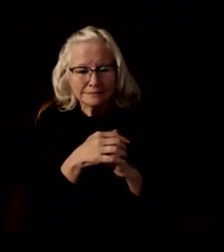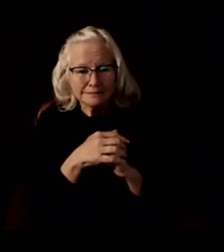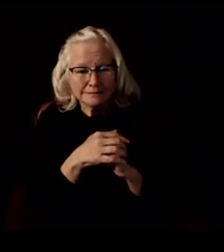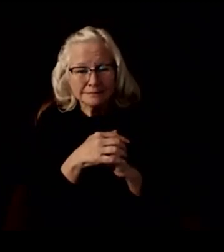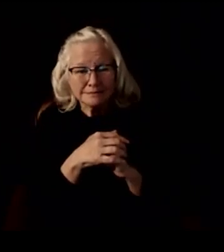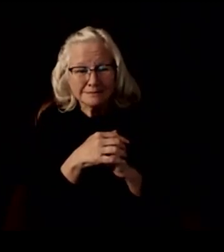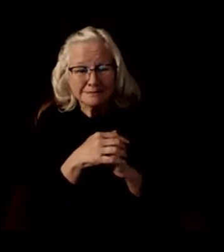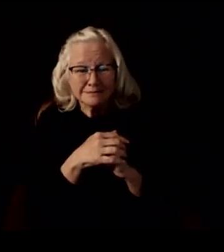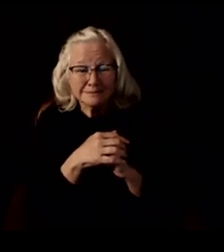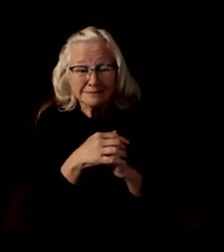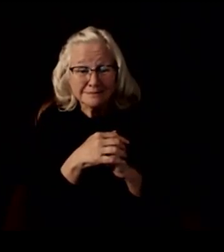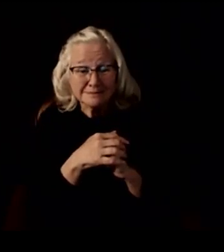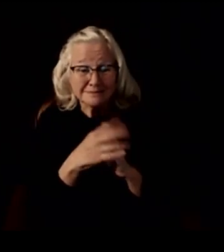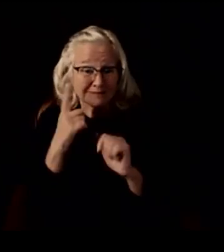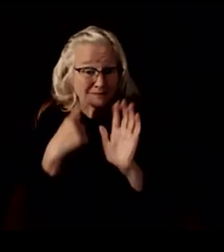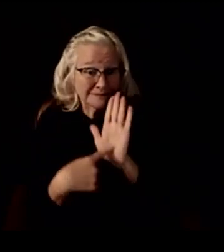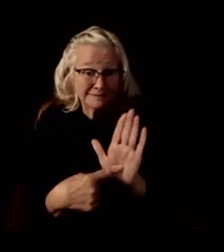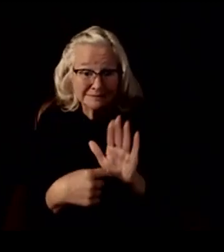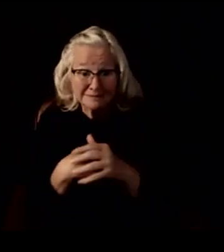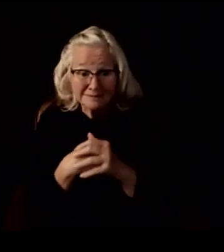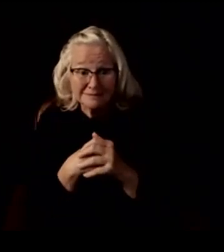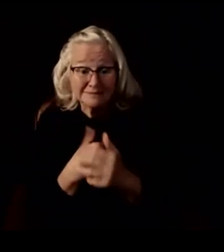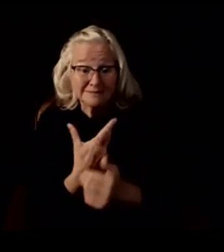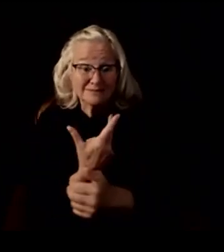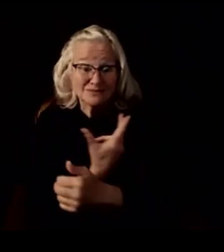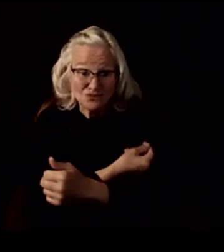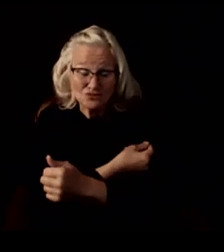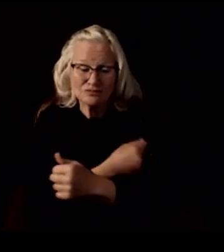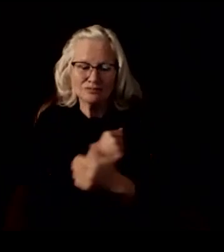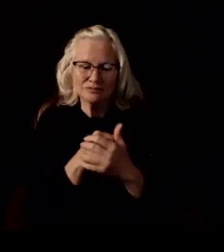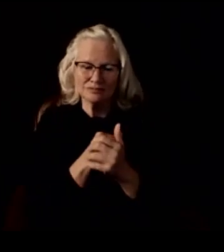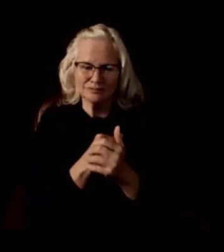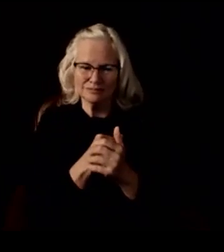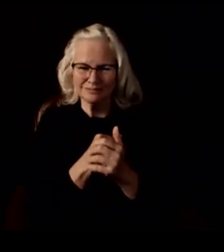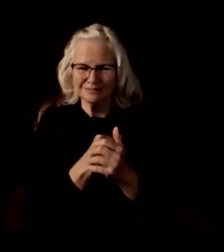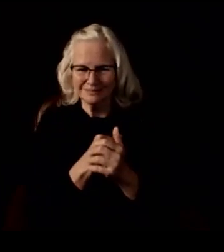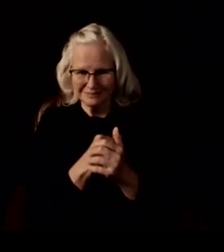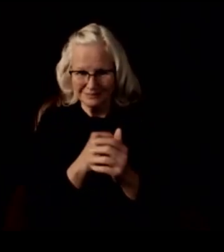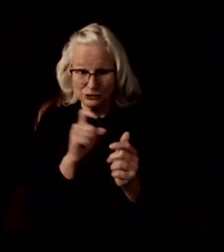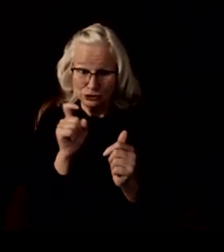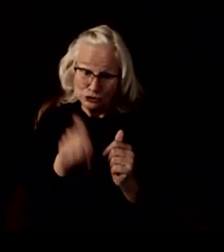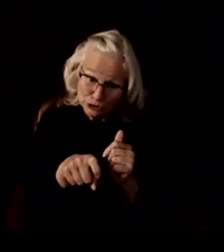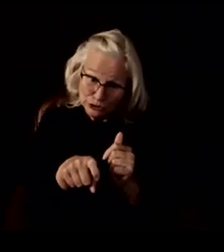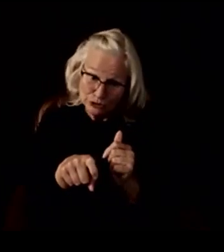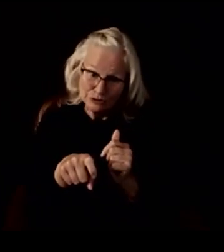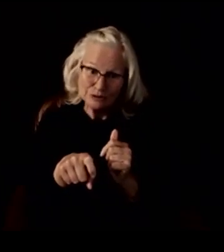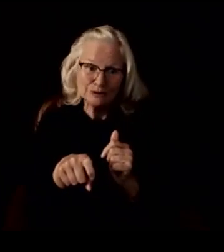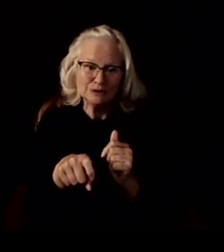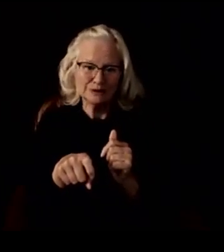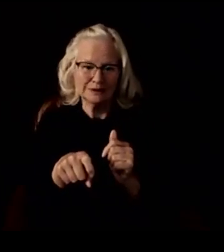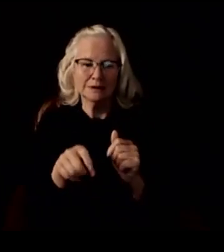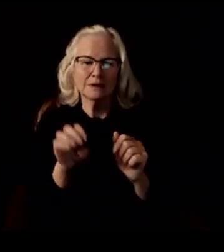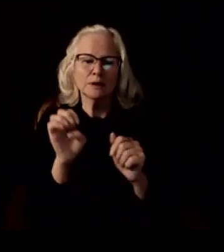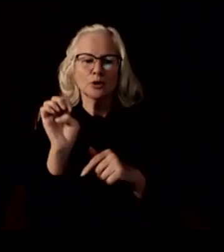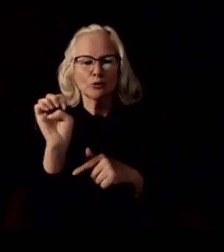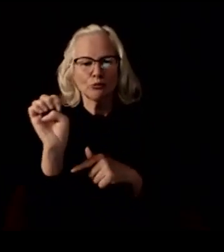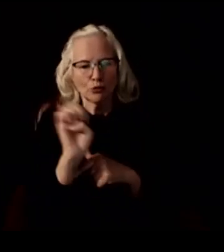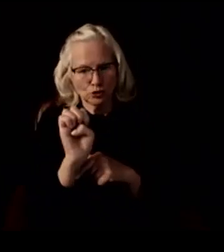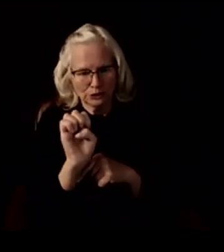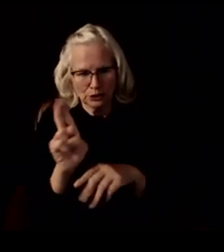that the vaccine could come out as an emergency use authorization, in which case it would have some limitations about who could receive